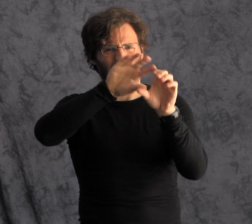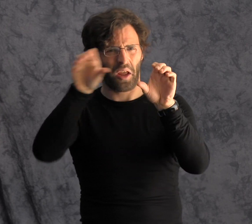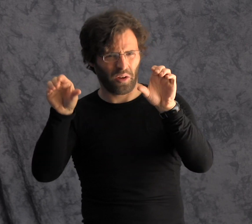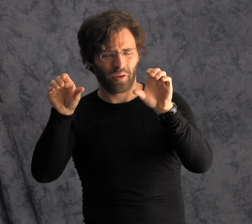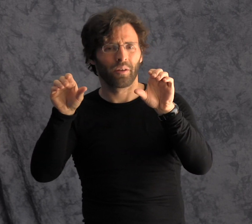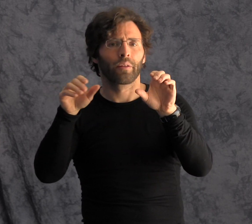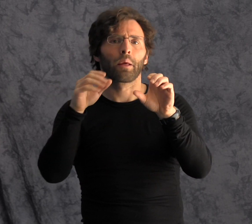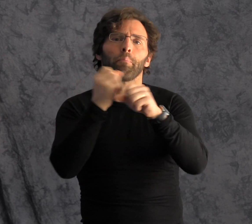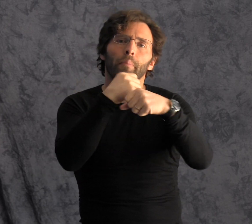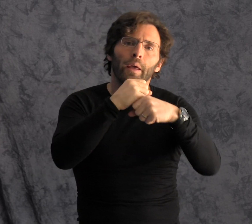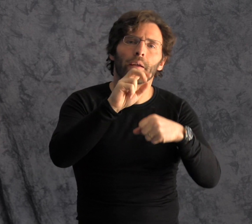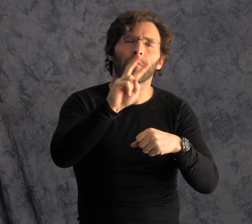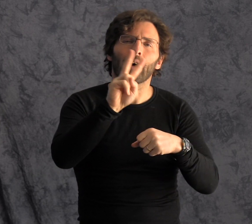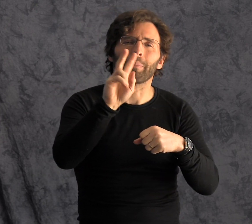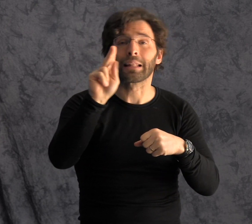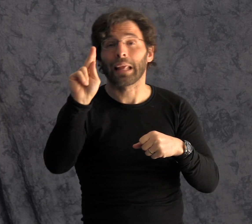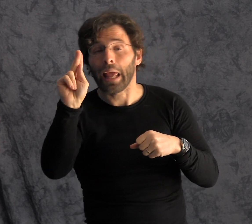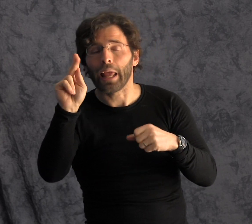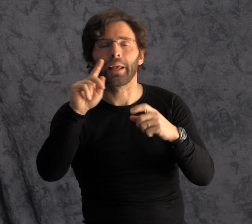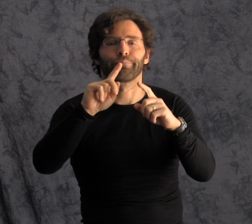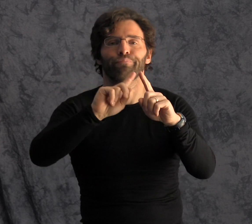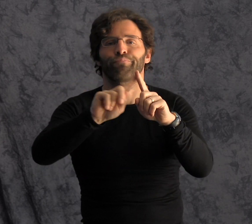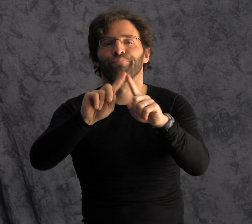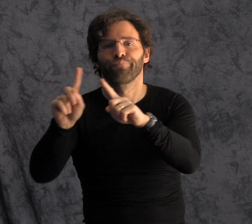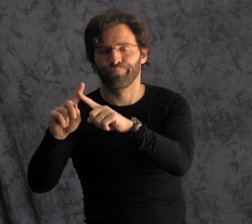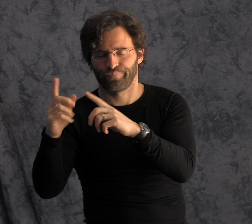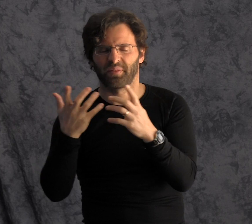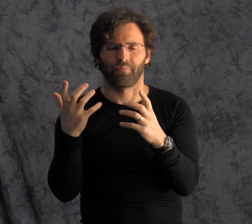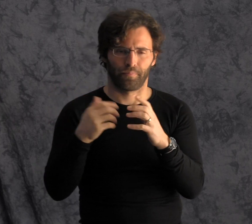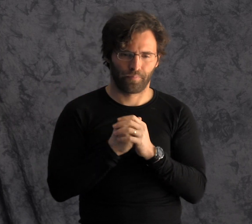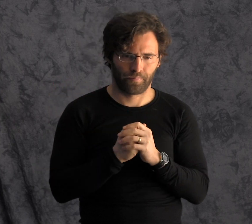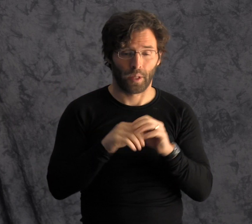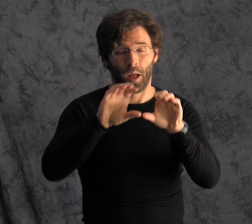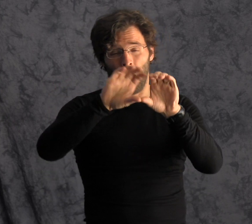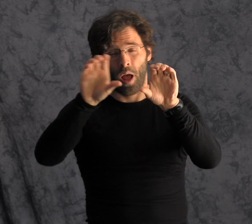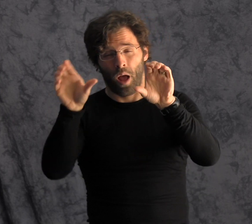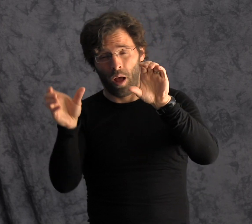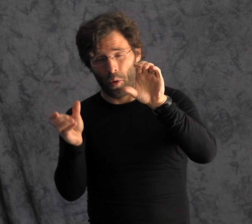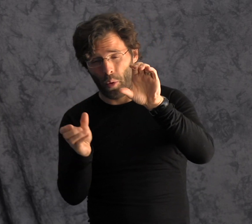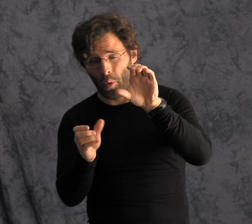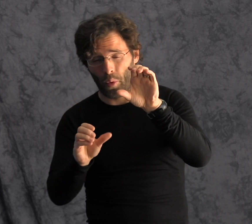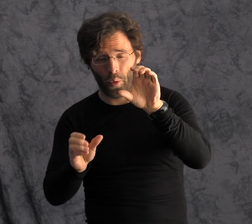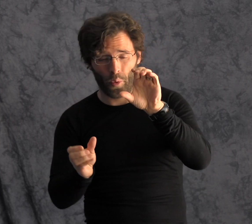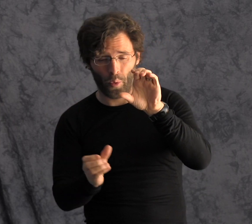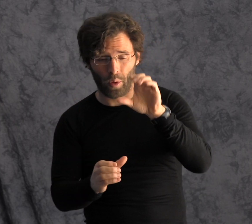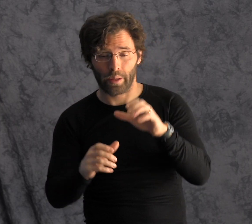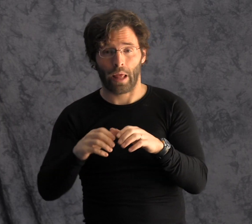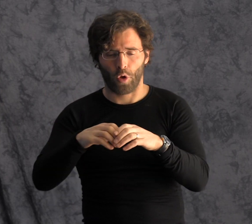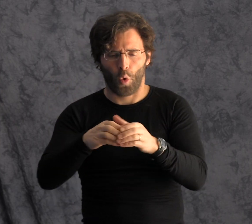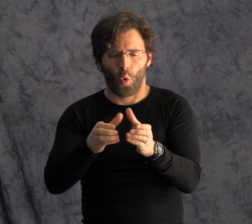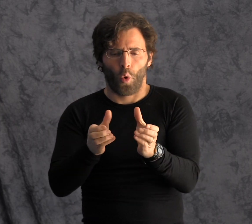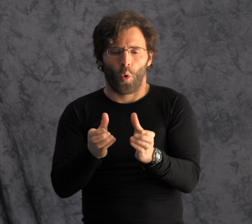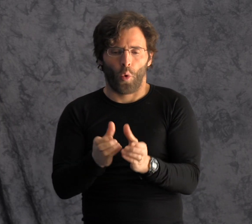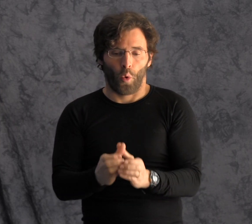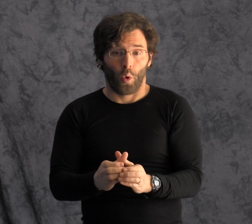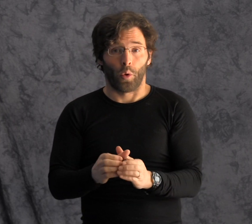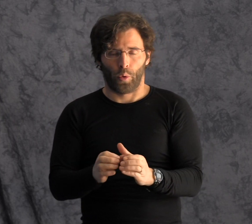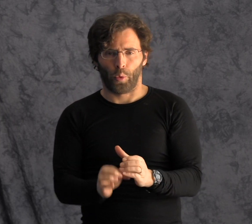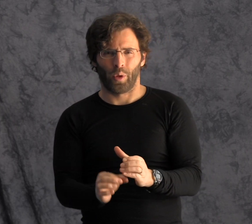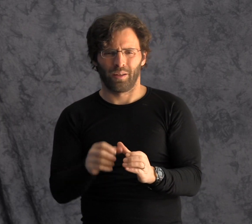amino acids and carbohydrates. Last but not least, there are two rings of muscle at the bottom of the digestive system, known as